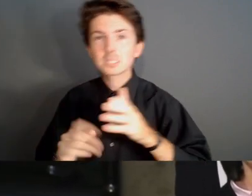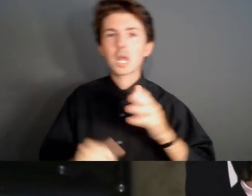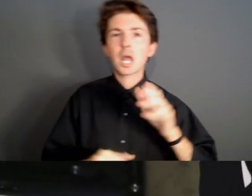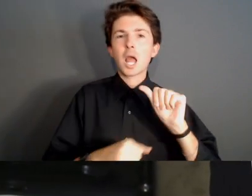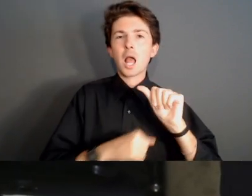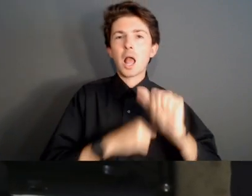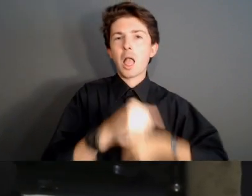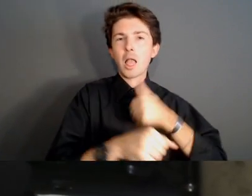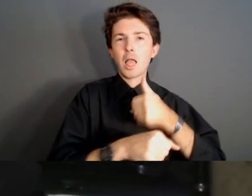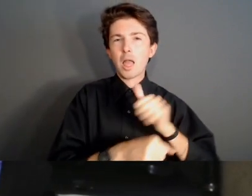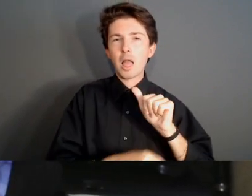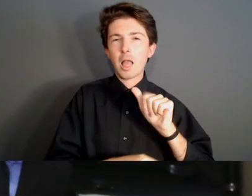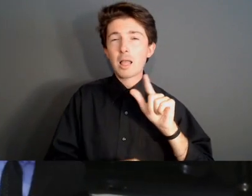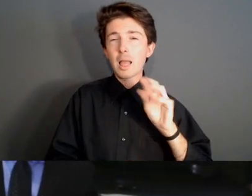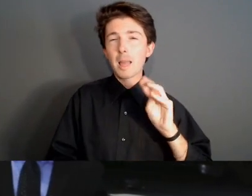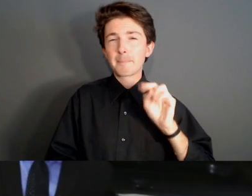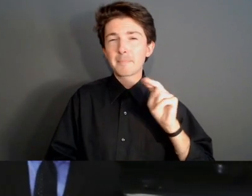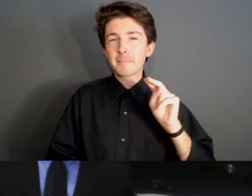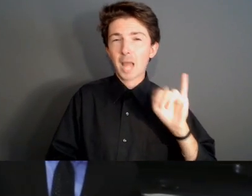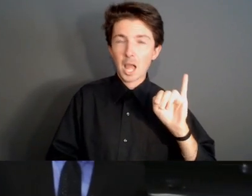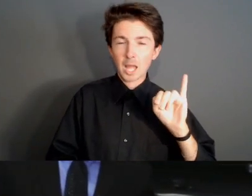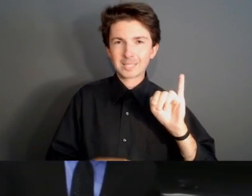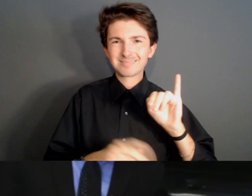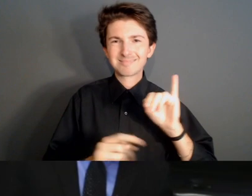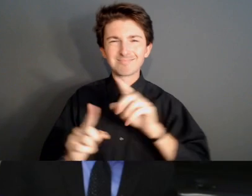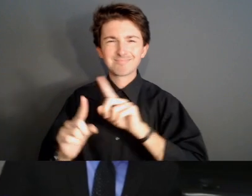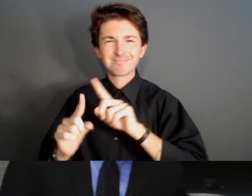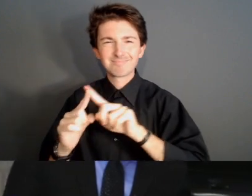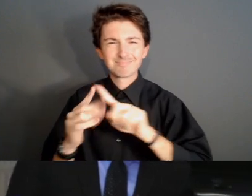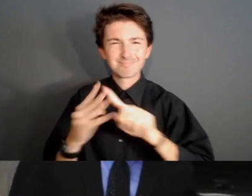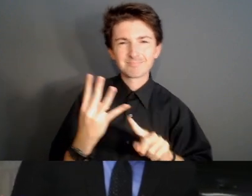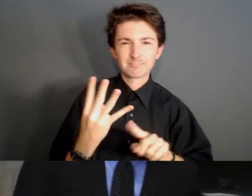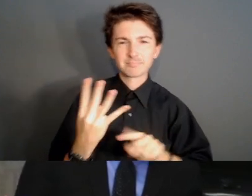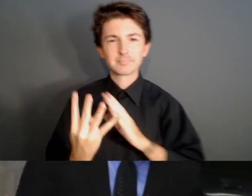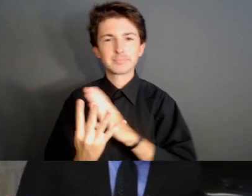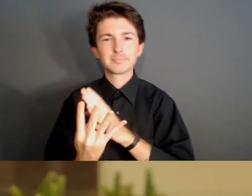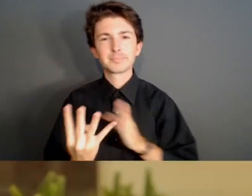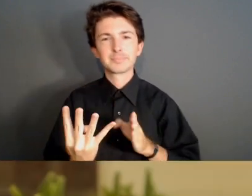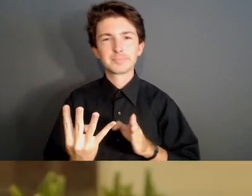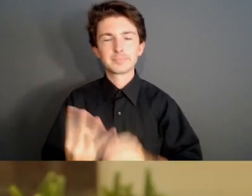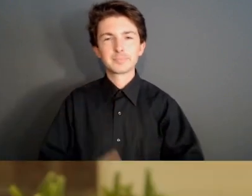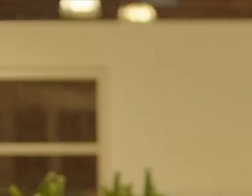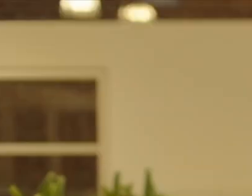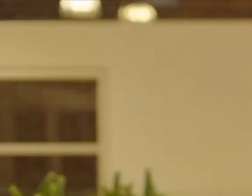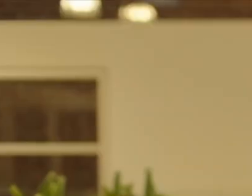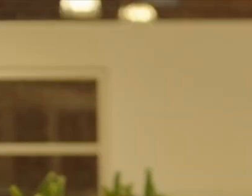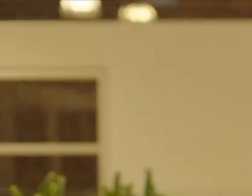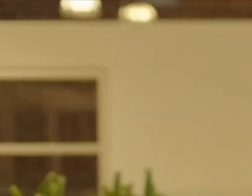alumni of our pipeline programming in these areas.